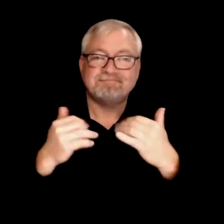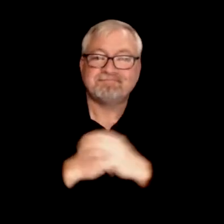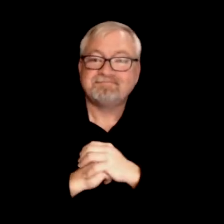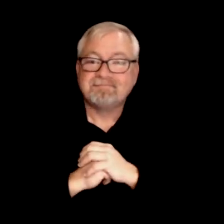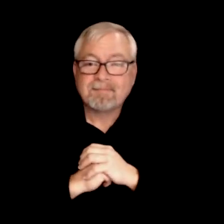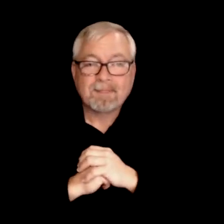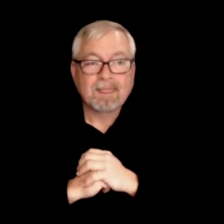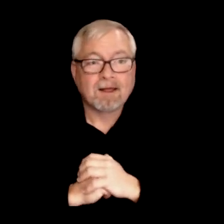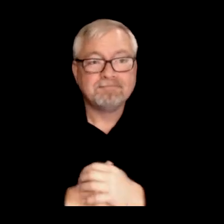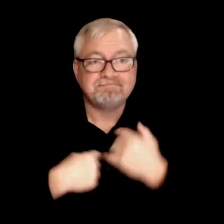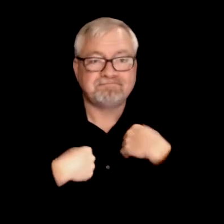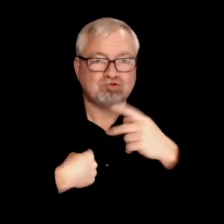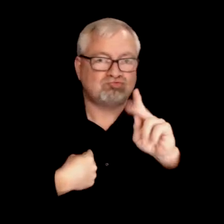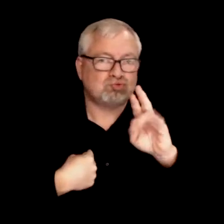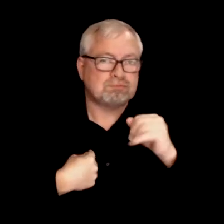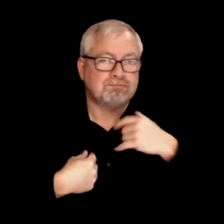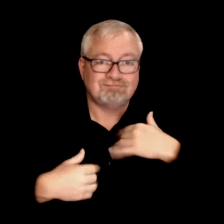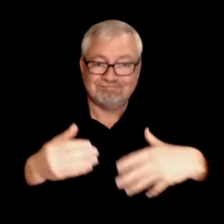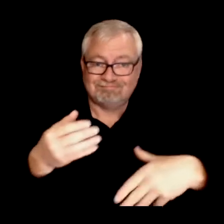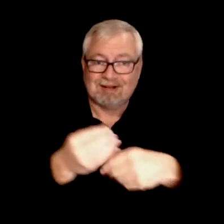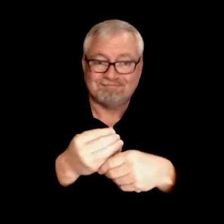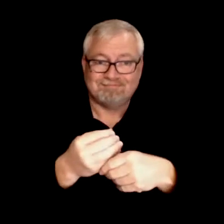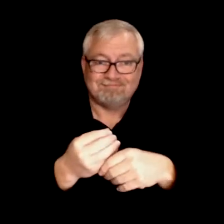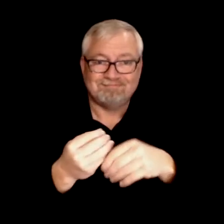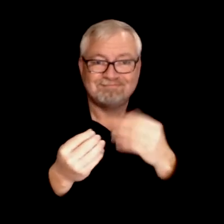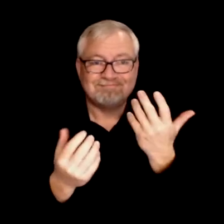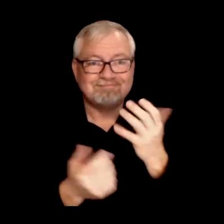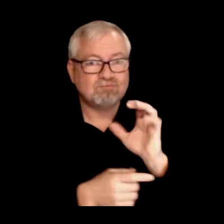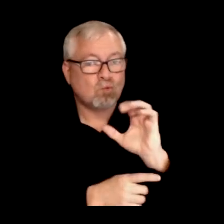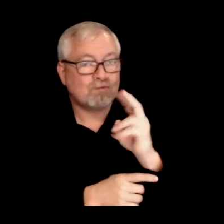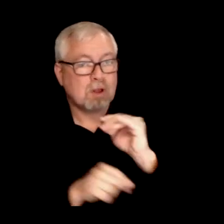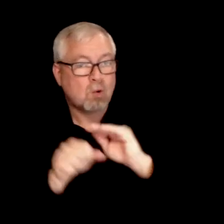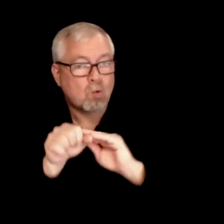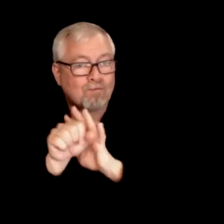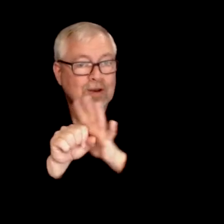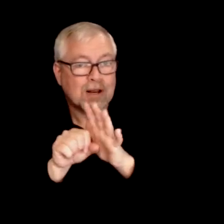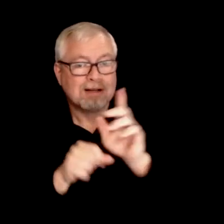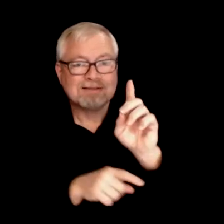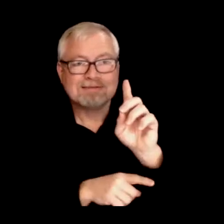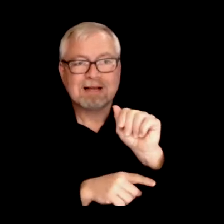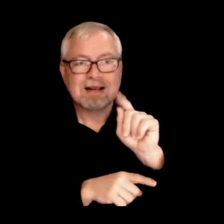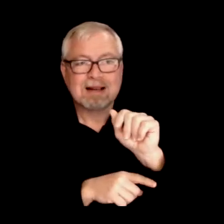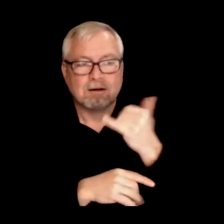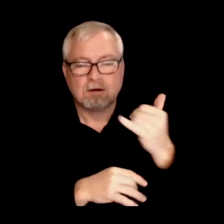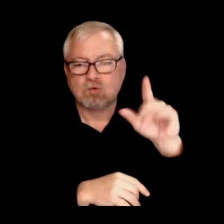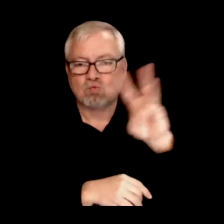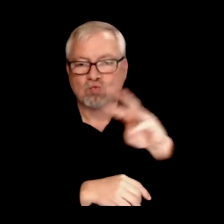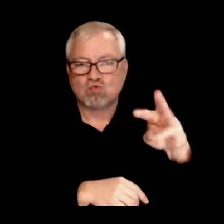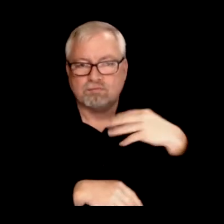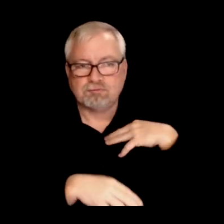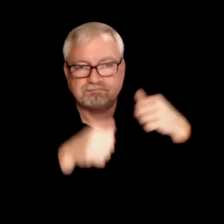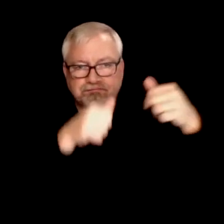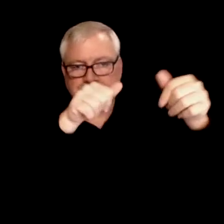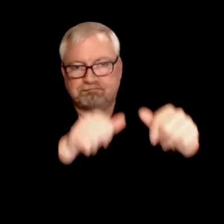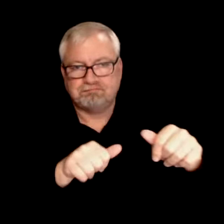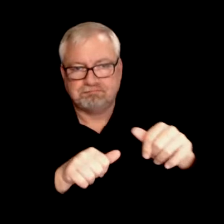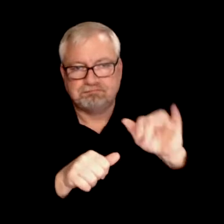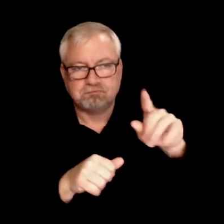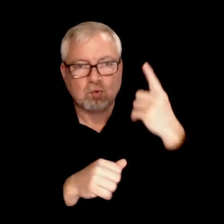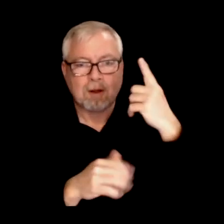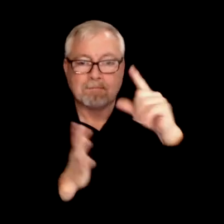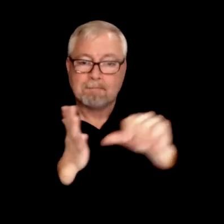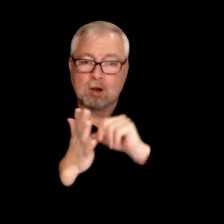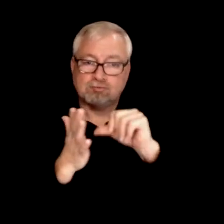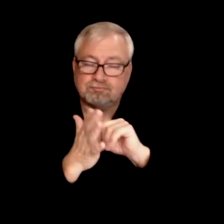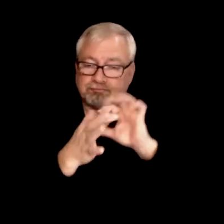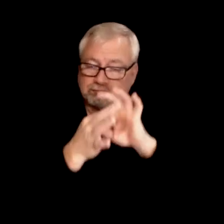some COVID-19 vaccination data to our website. We've added a page for vaccine distribution data and a